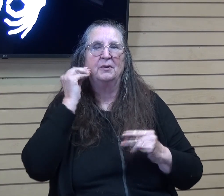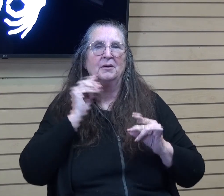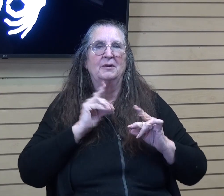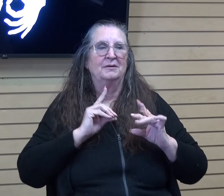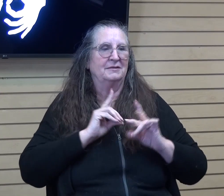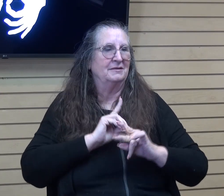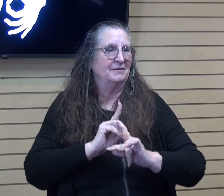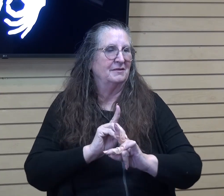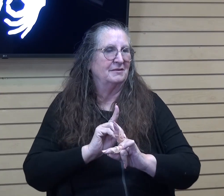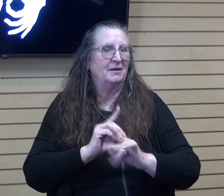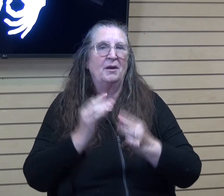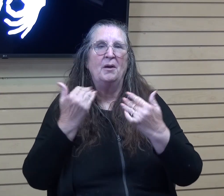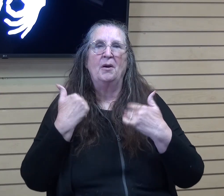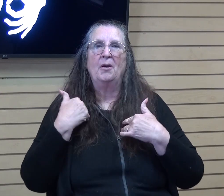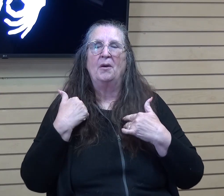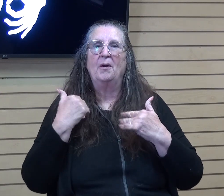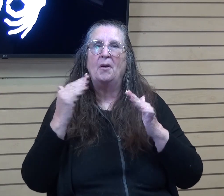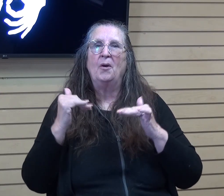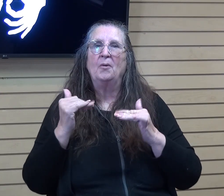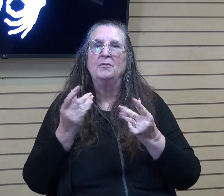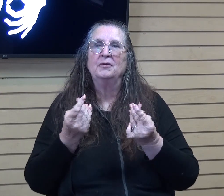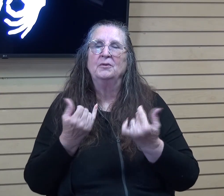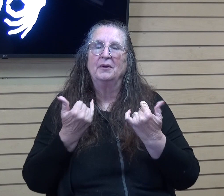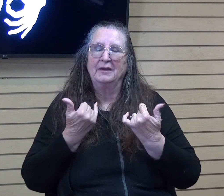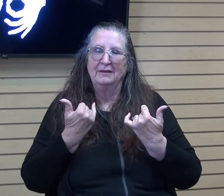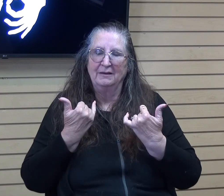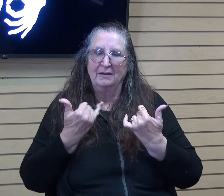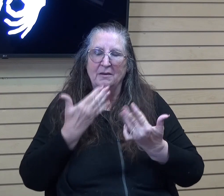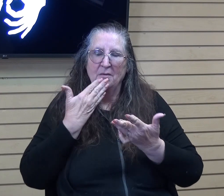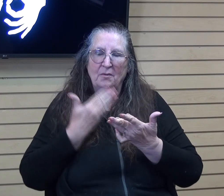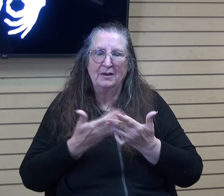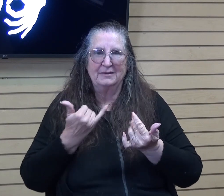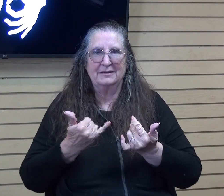very well today. Why don't we pray, come before the Lord before we begin.